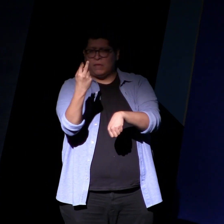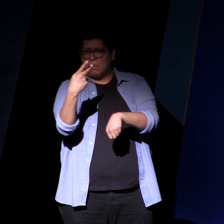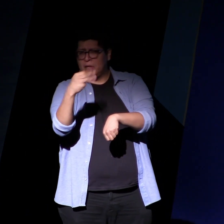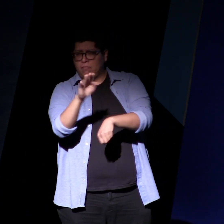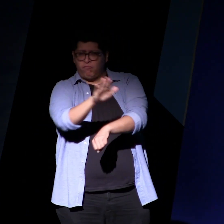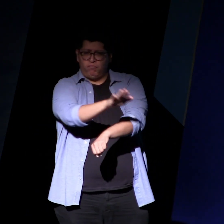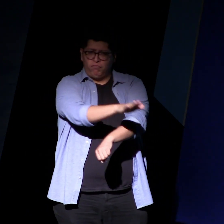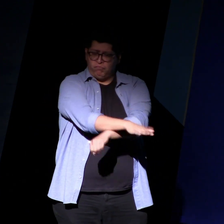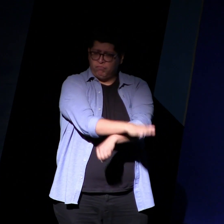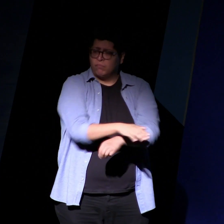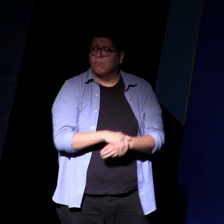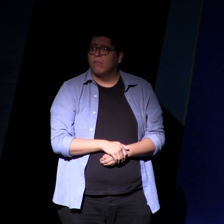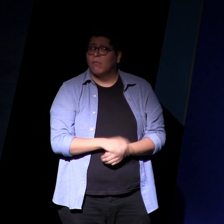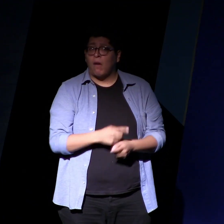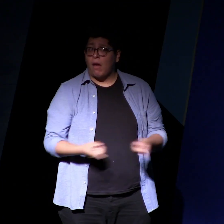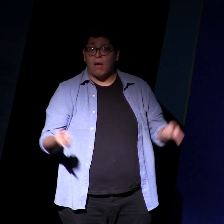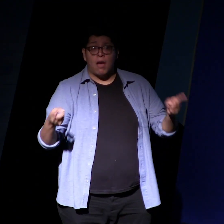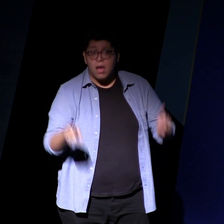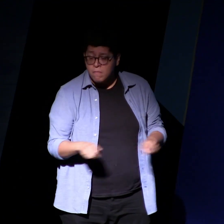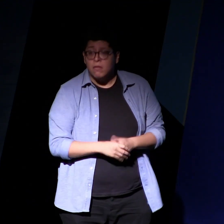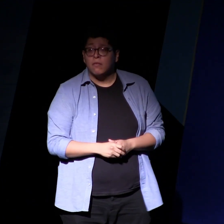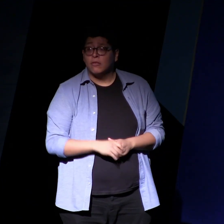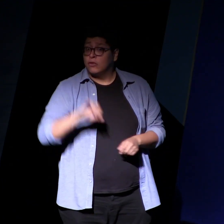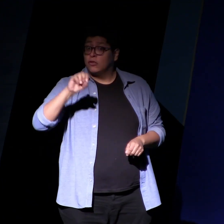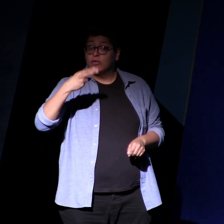around 4:12 p.m. in the afternoon.